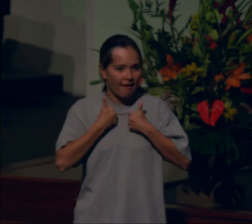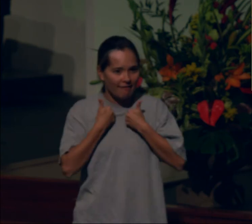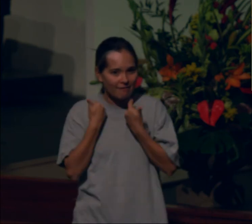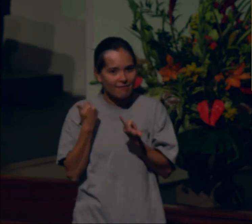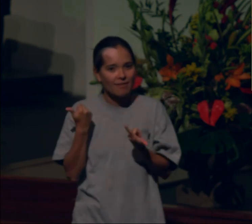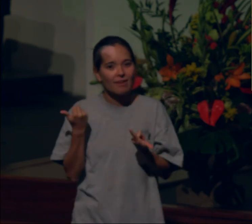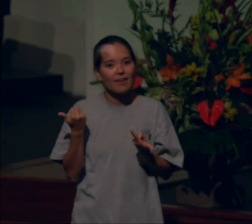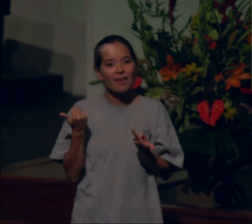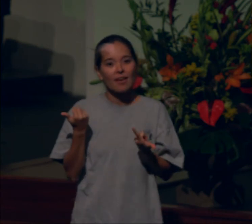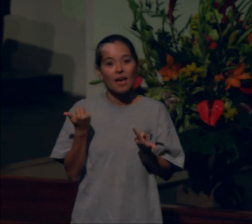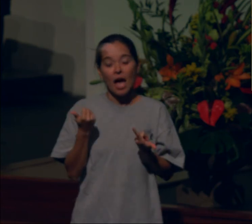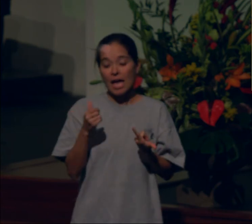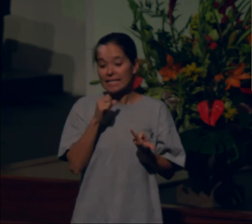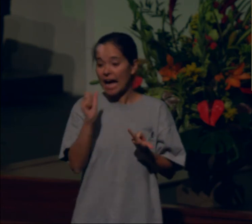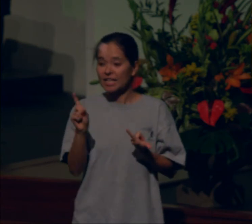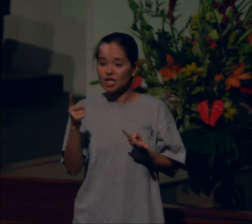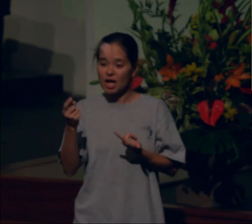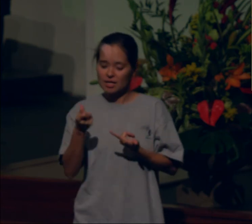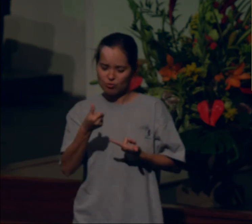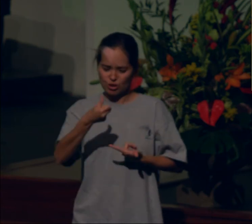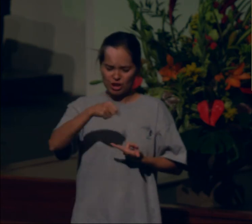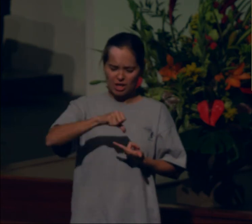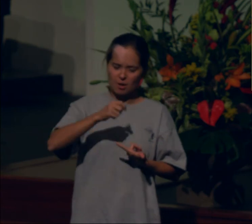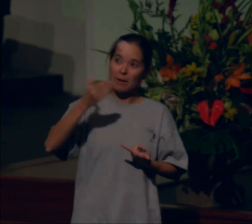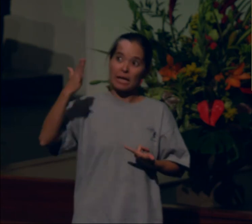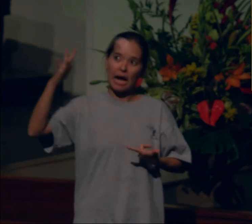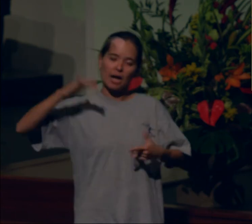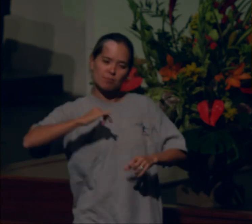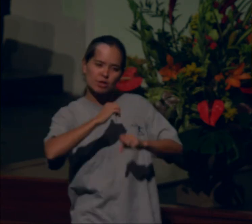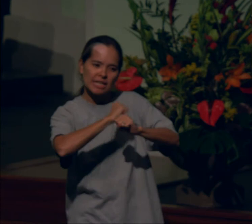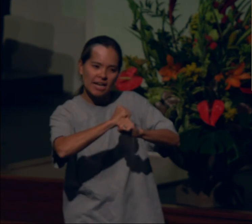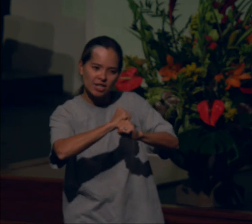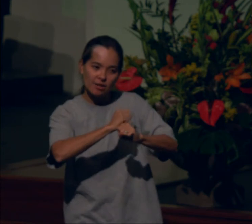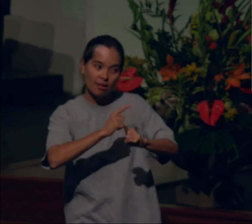But it wasn't rejection, it was God's protection.